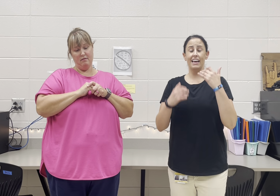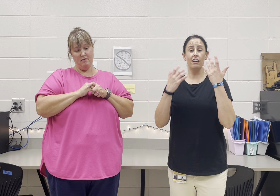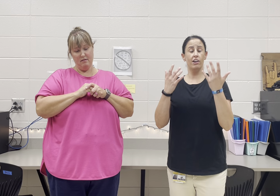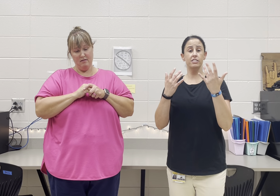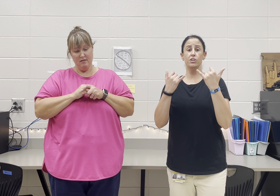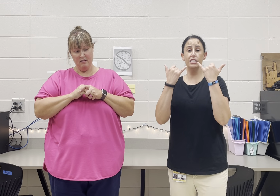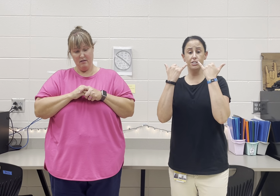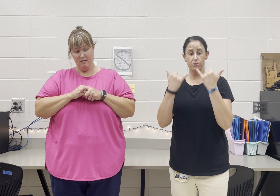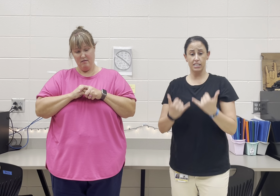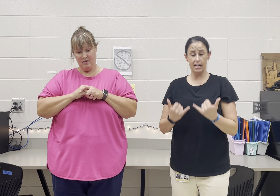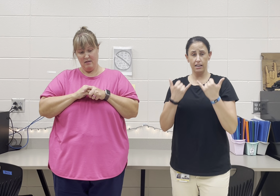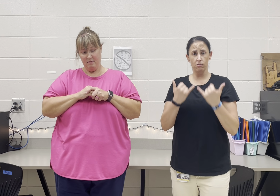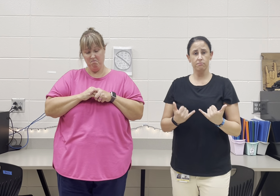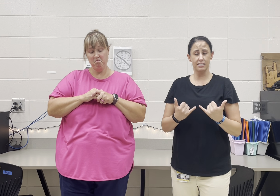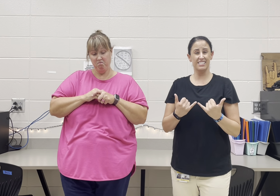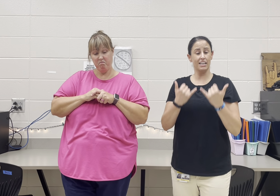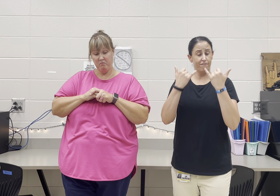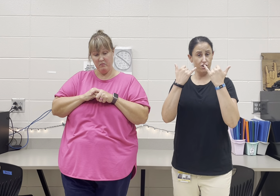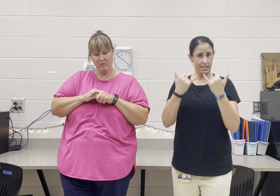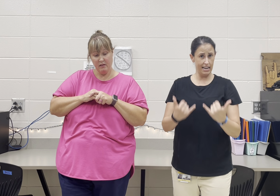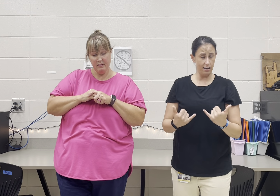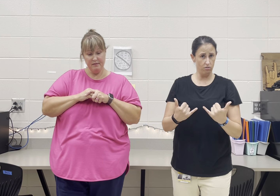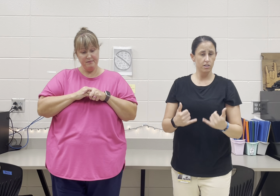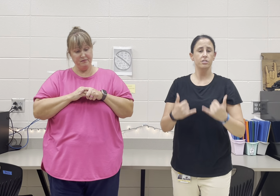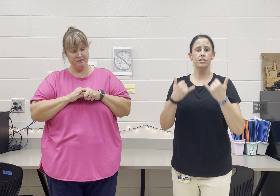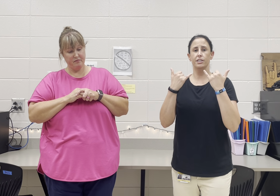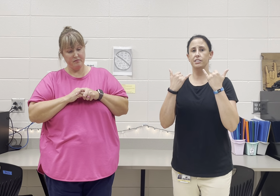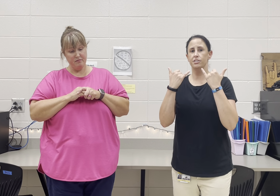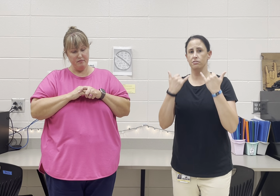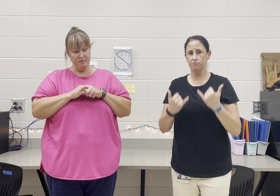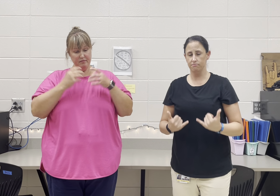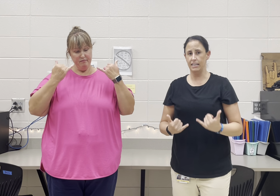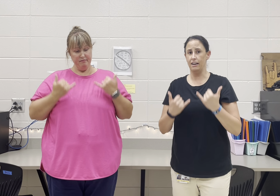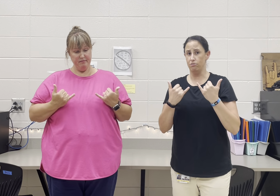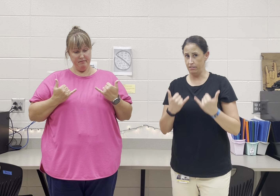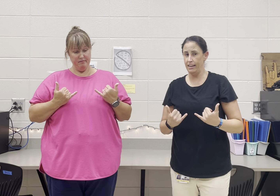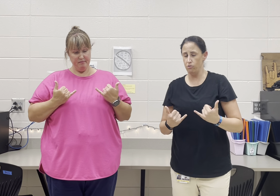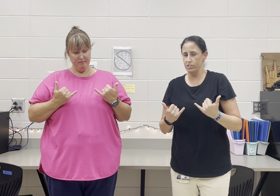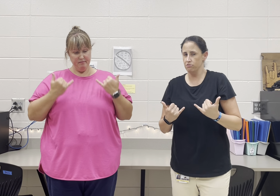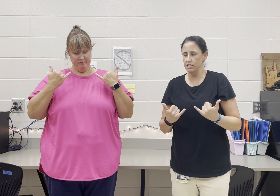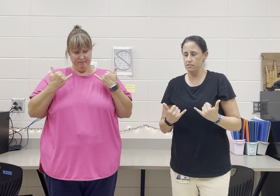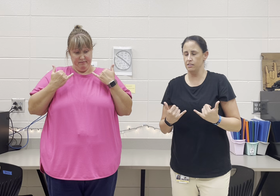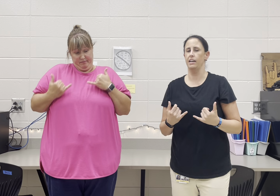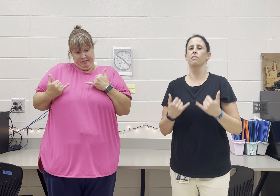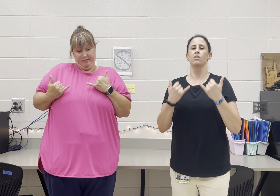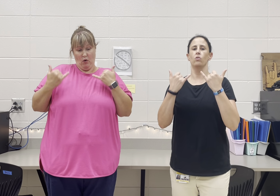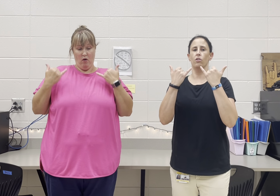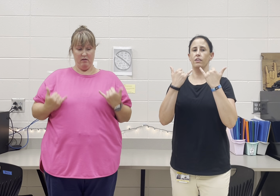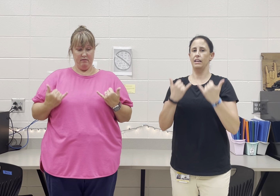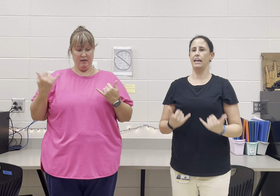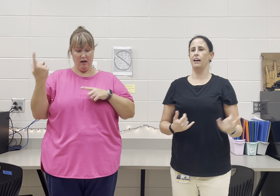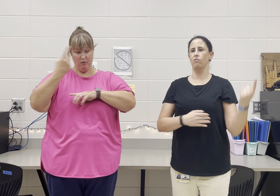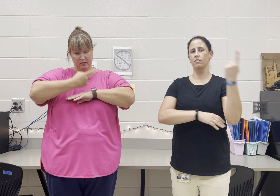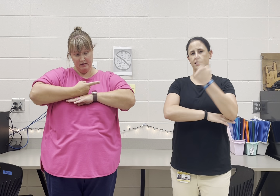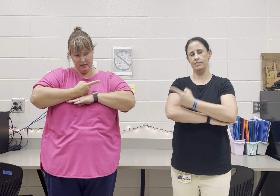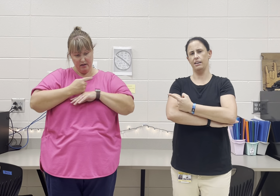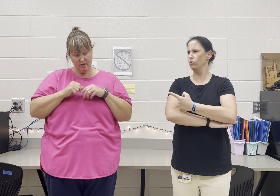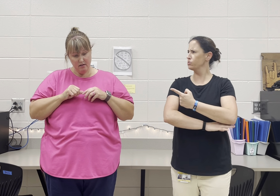Today. All right, so you could do today. This is a sign for now. So you could do now, which is today, or now, day. Which one do